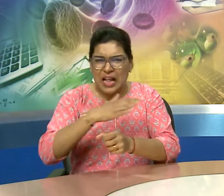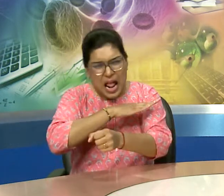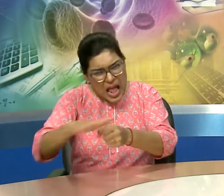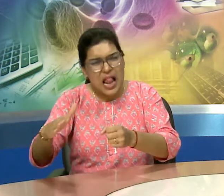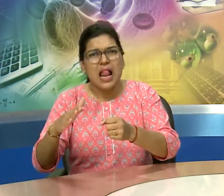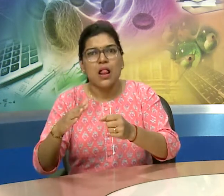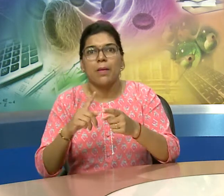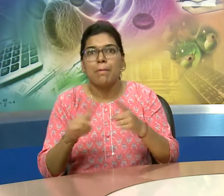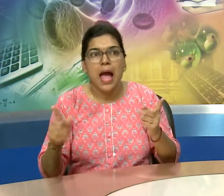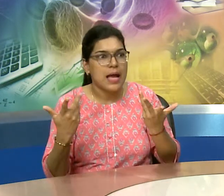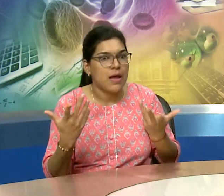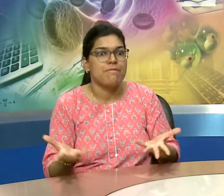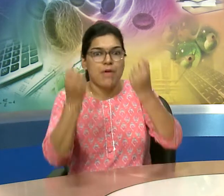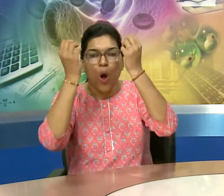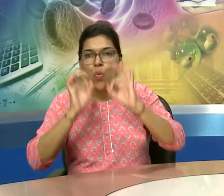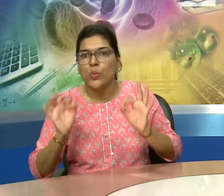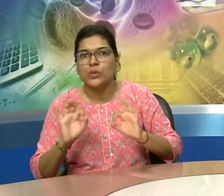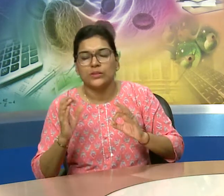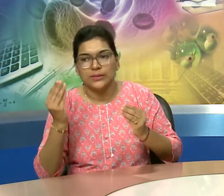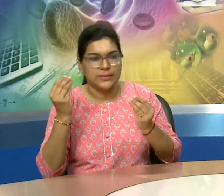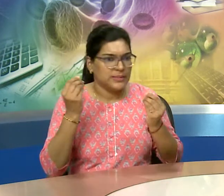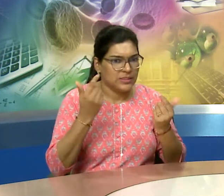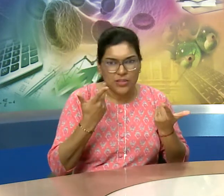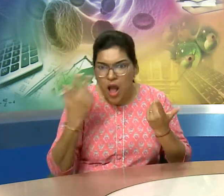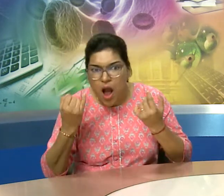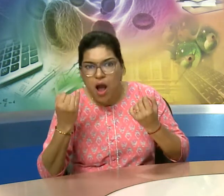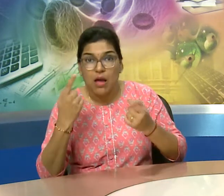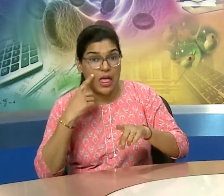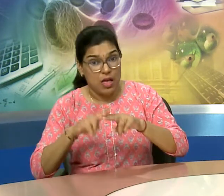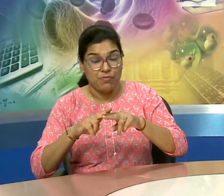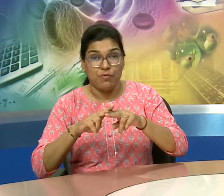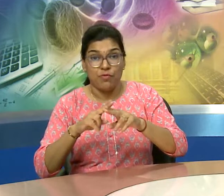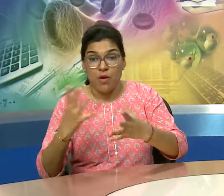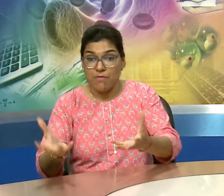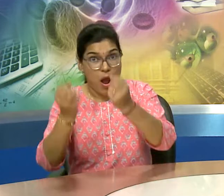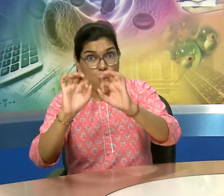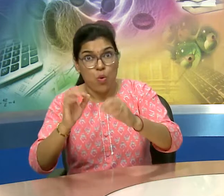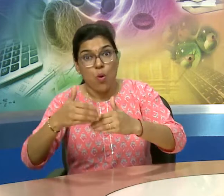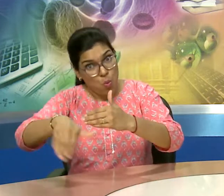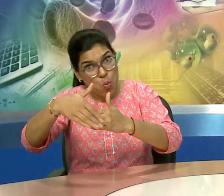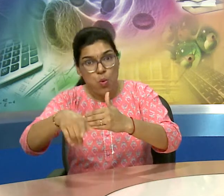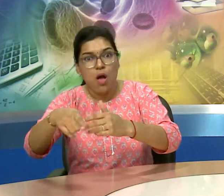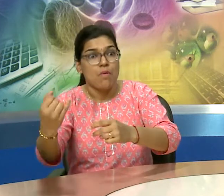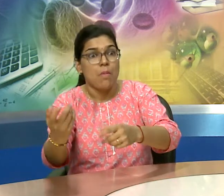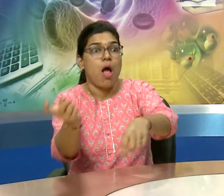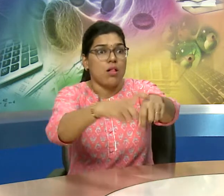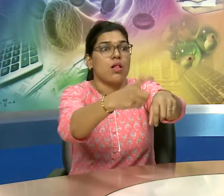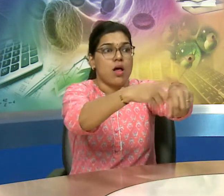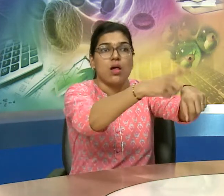wanted to kill it, but because it was the night time and that scorpion